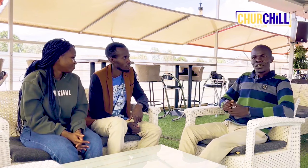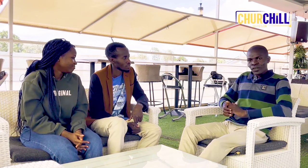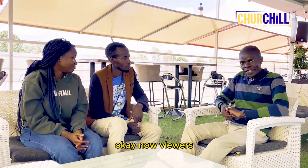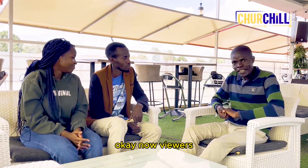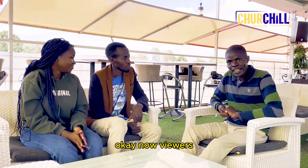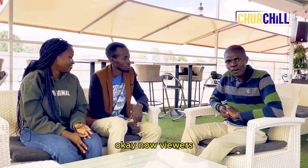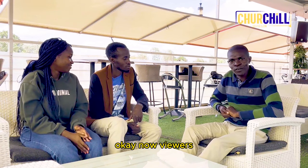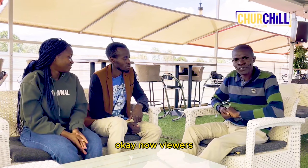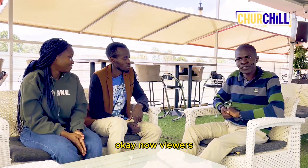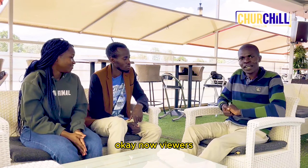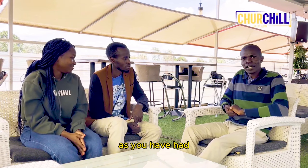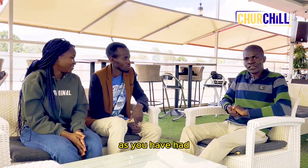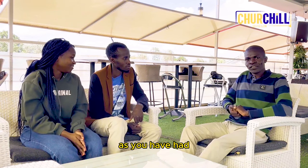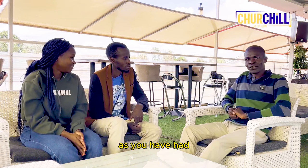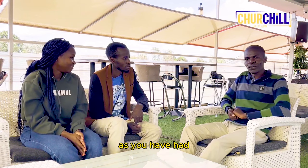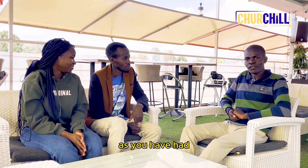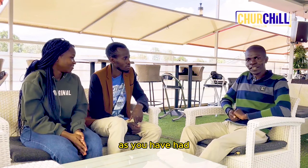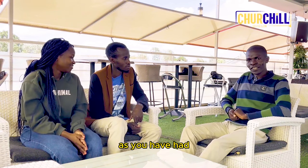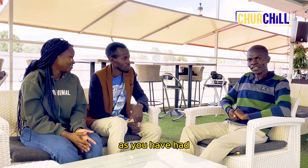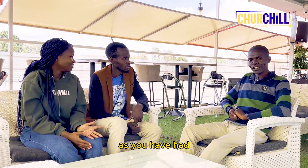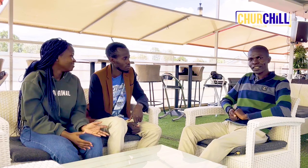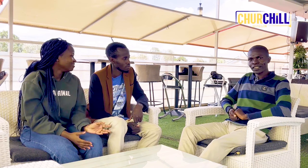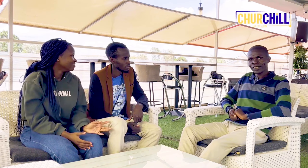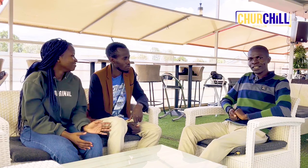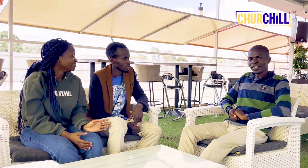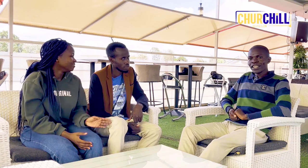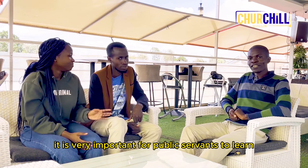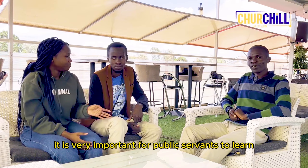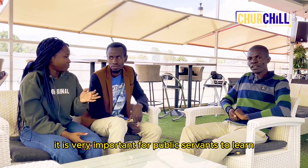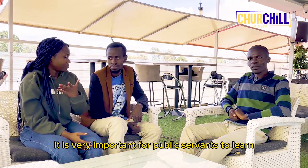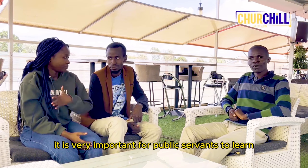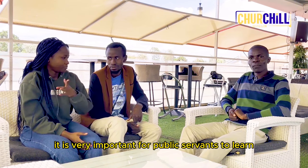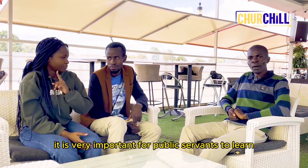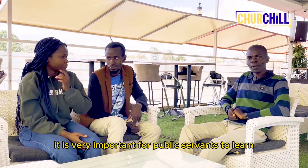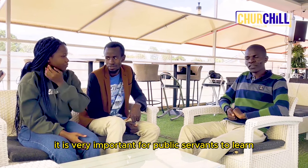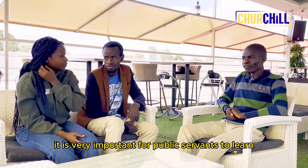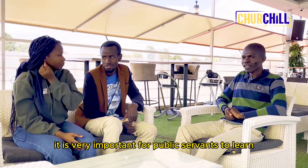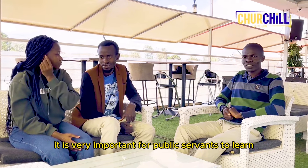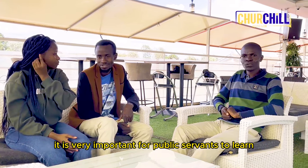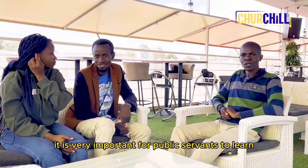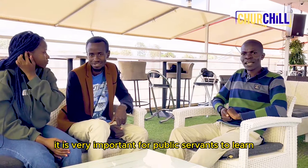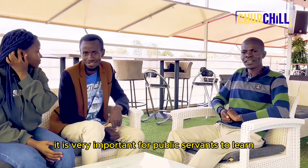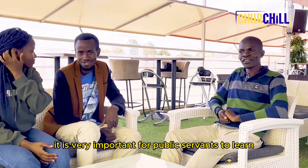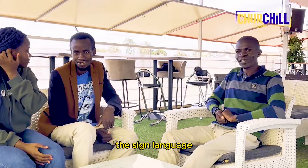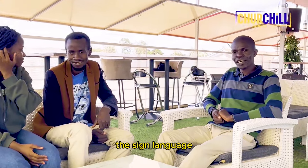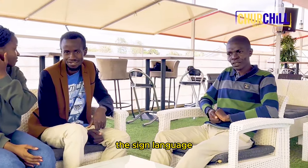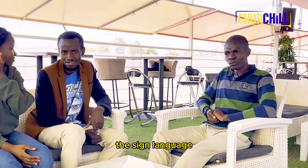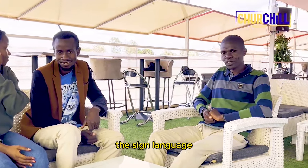Okay. Now viewers, as you have heard, it is very important for public servants to learn the sign language.